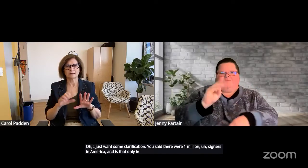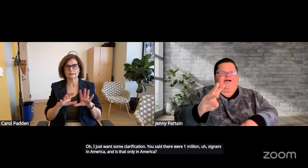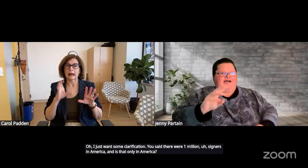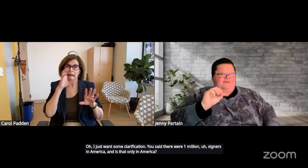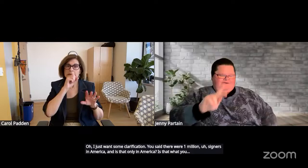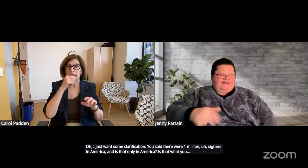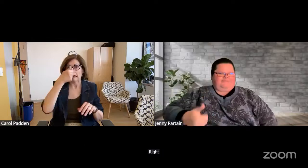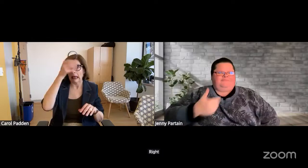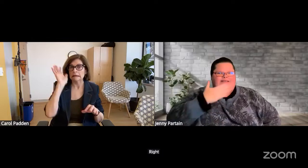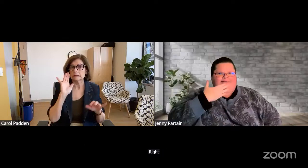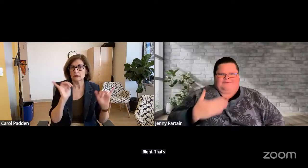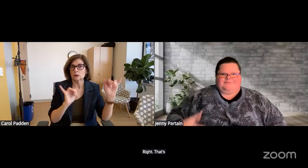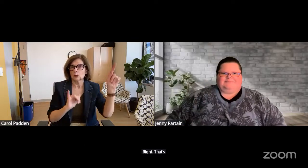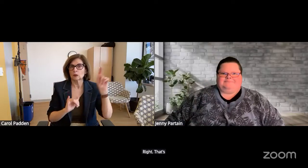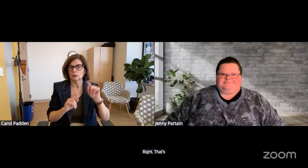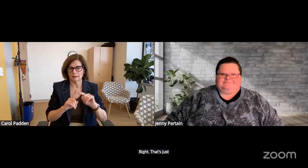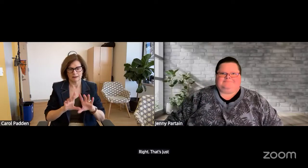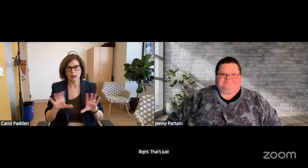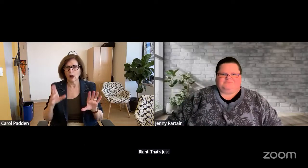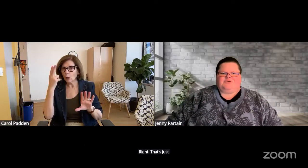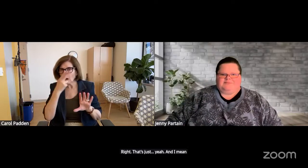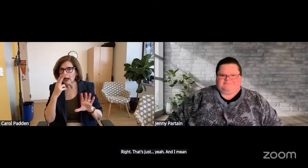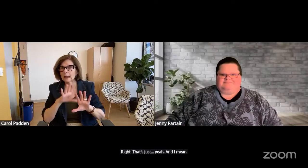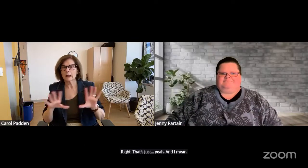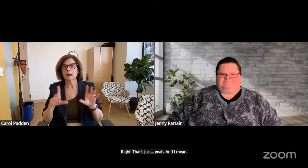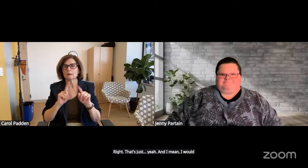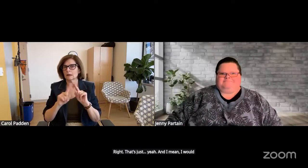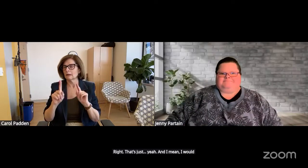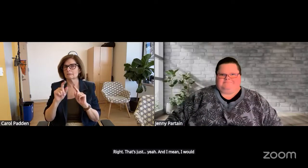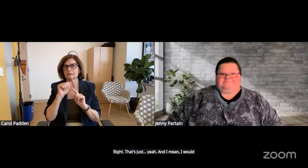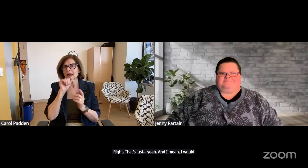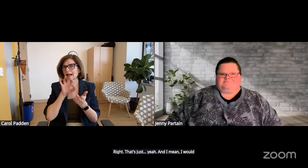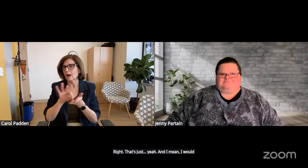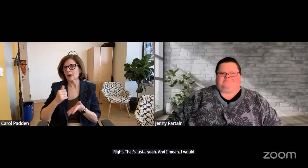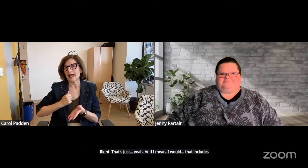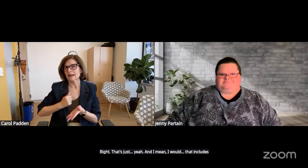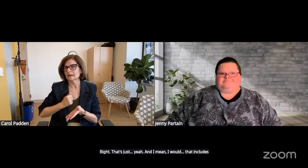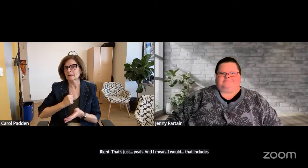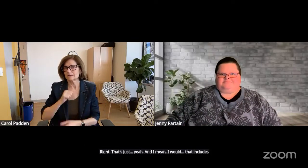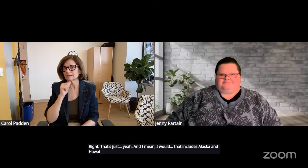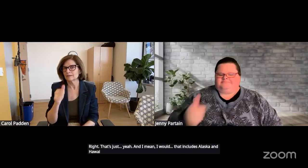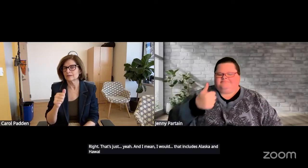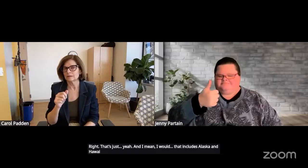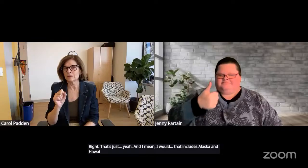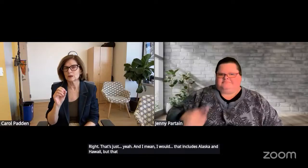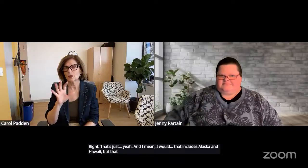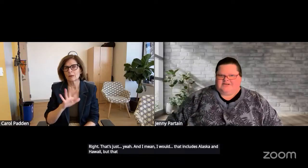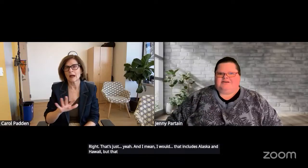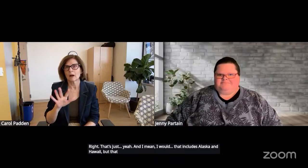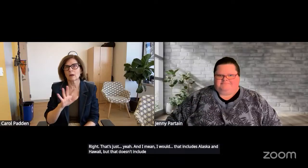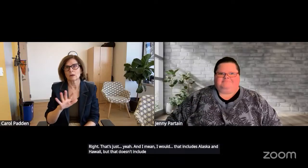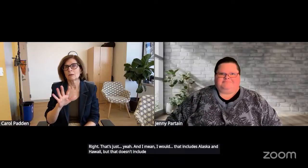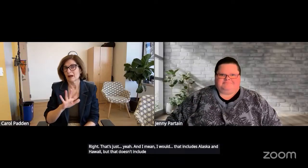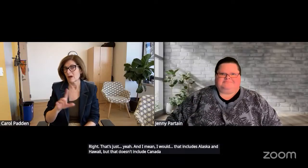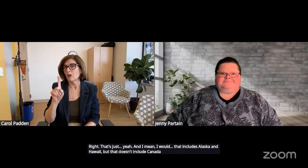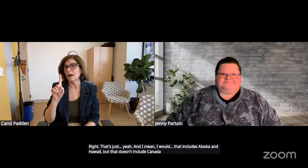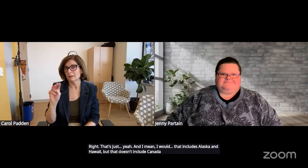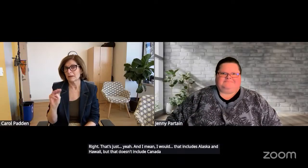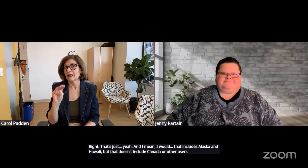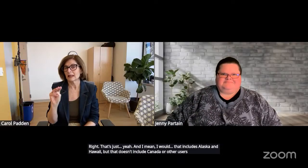Right. That's just, yeah. And I mean, that includes Alaska and Hawaii, but that doesn't include Canada or other users of ASL.